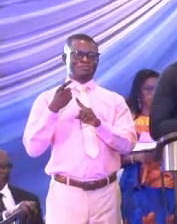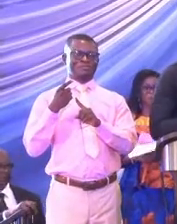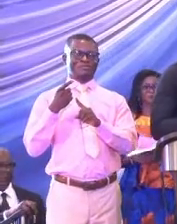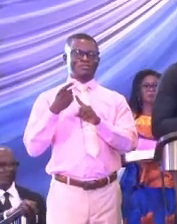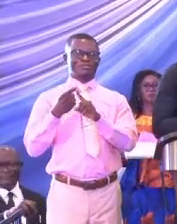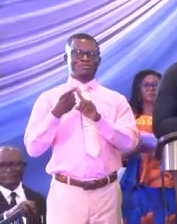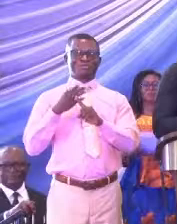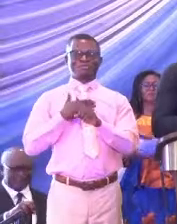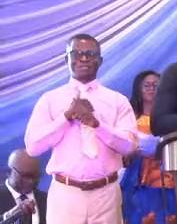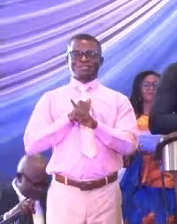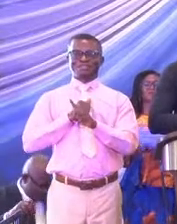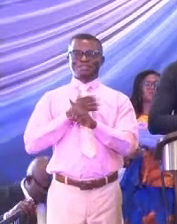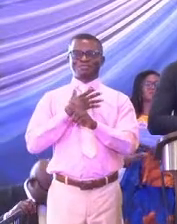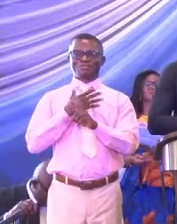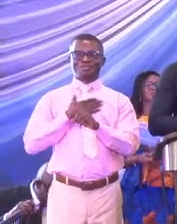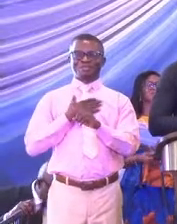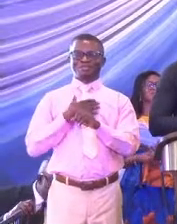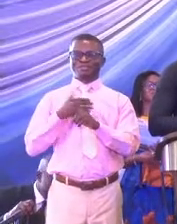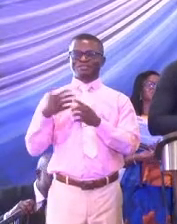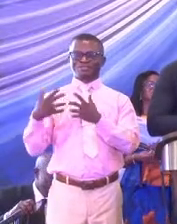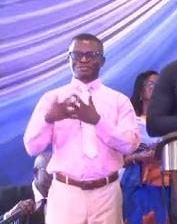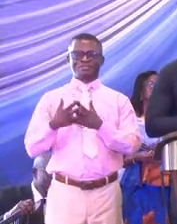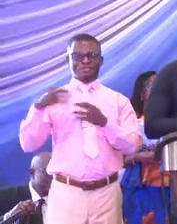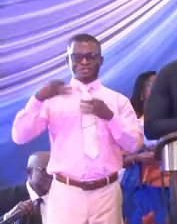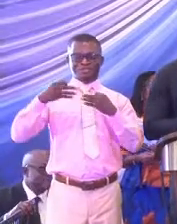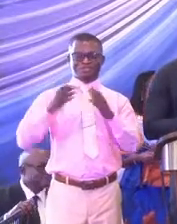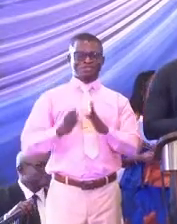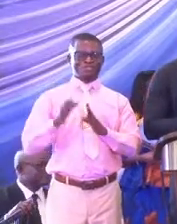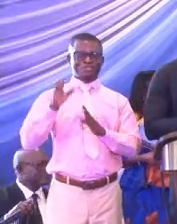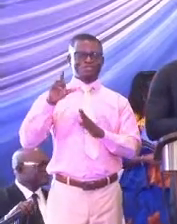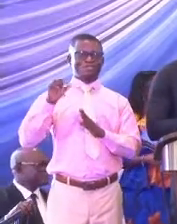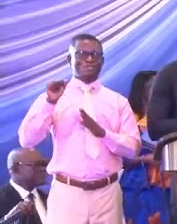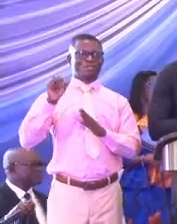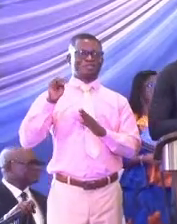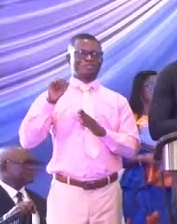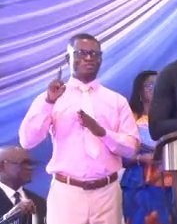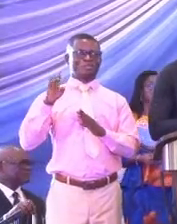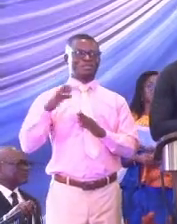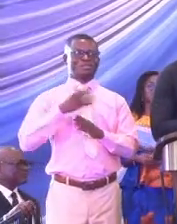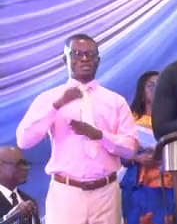of myself and my fellow judges, Olamide Fabuji and Adana,